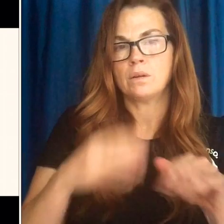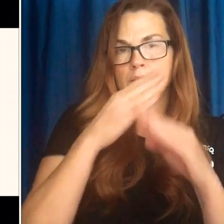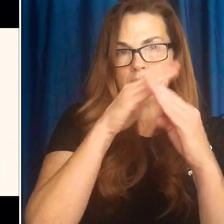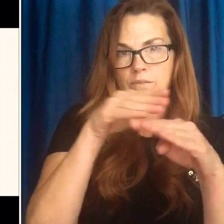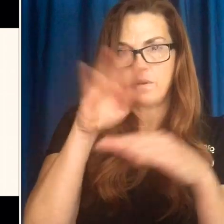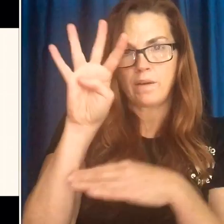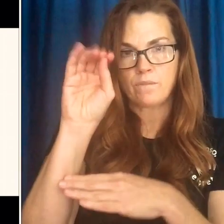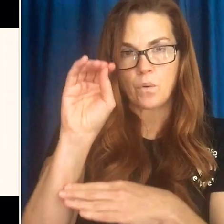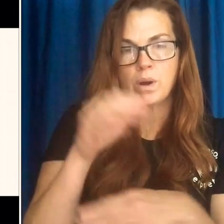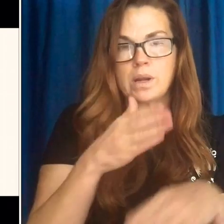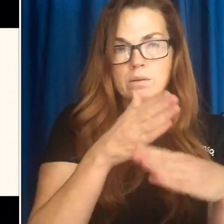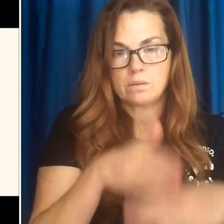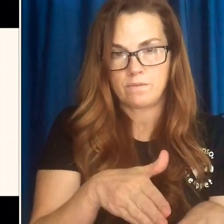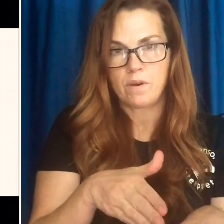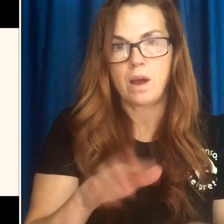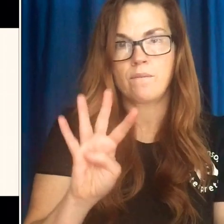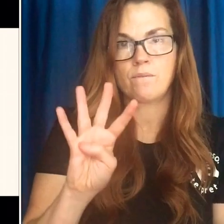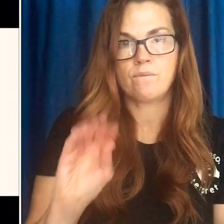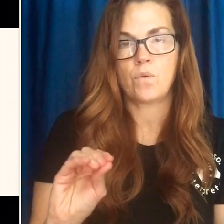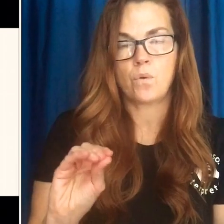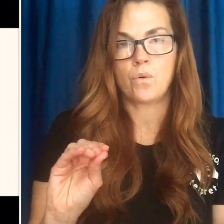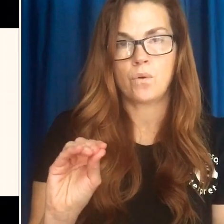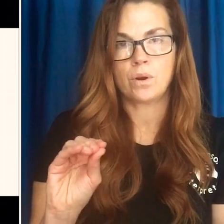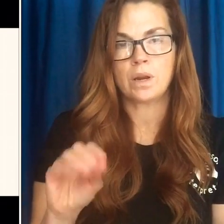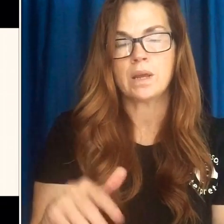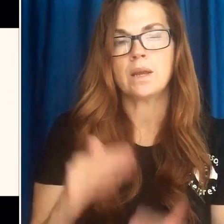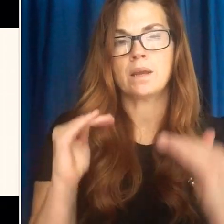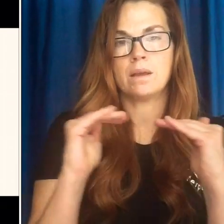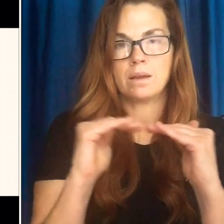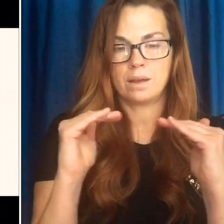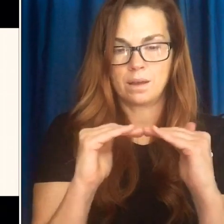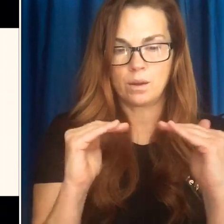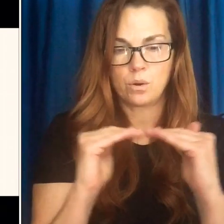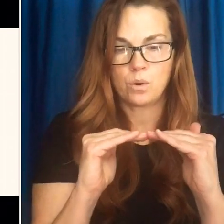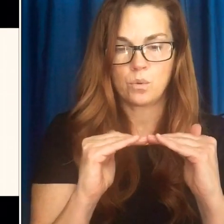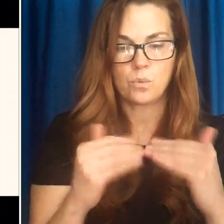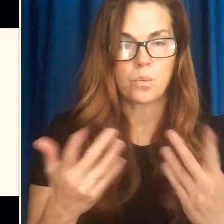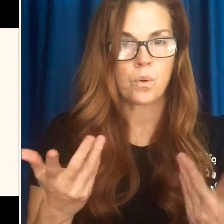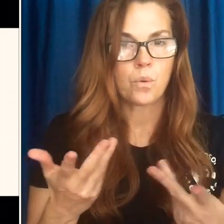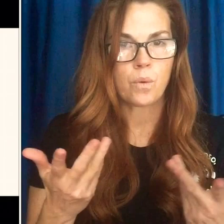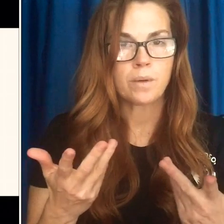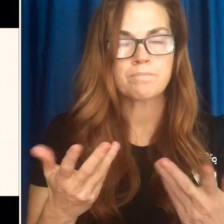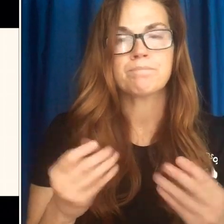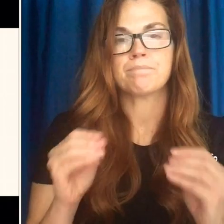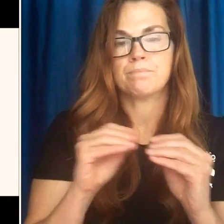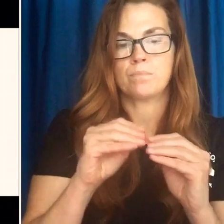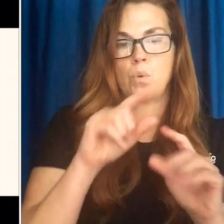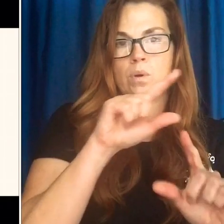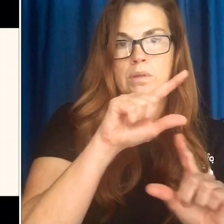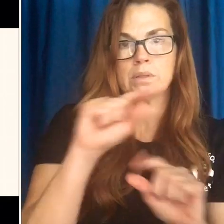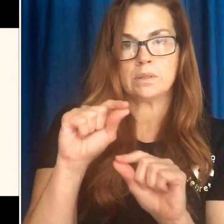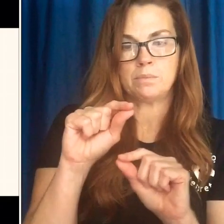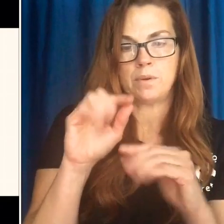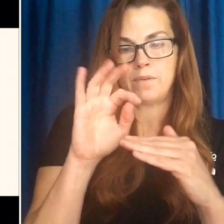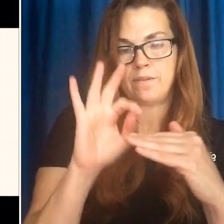and denominator by 40, I'm going to get a simplified fraction of